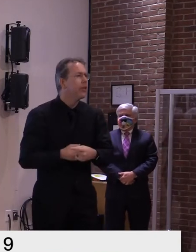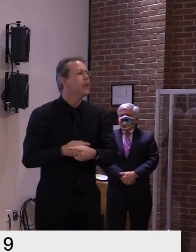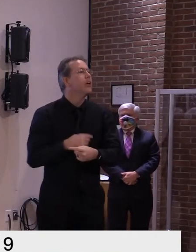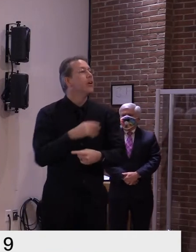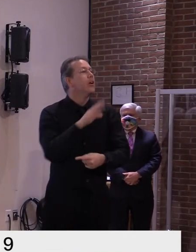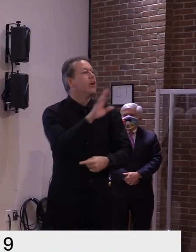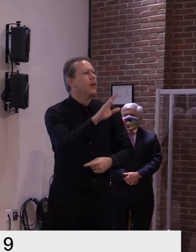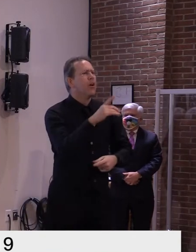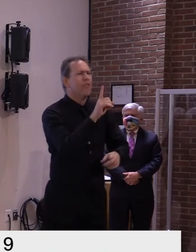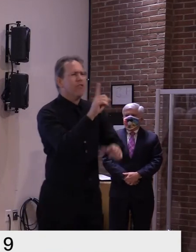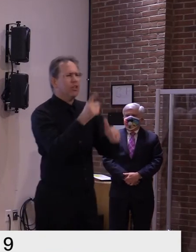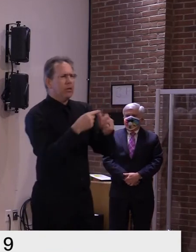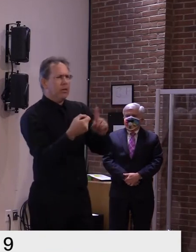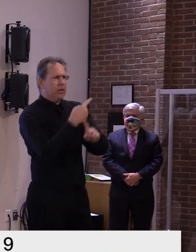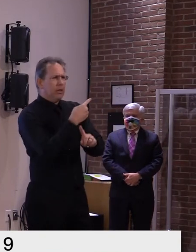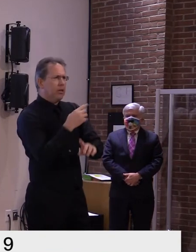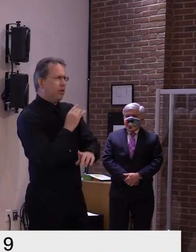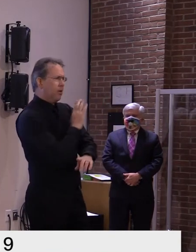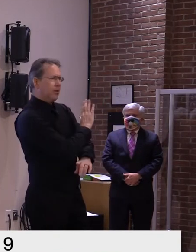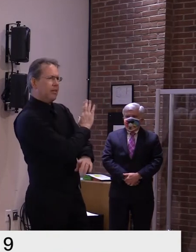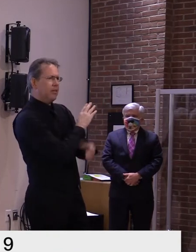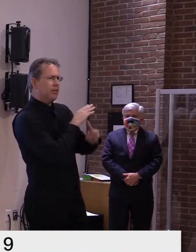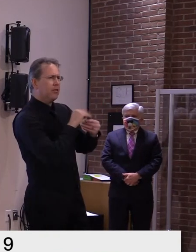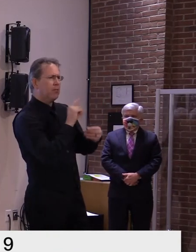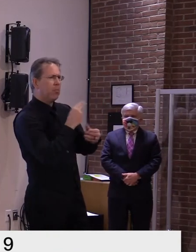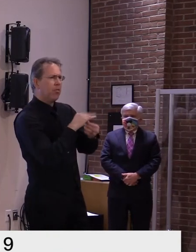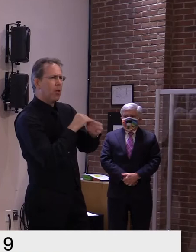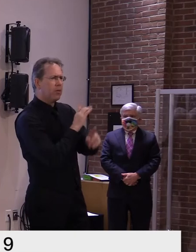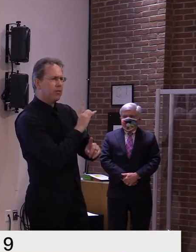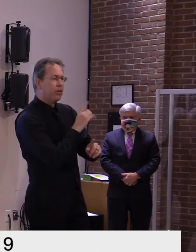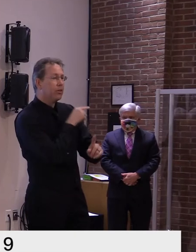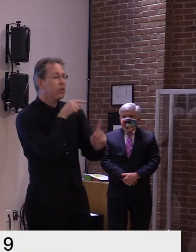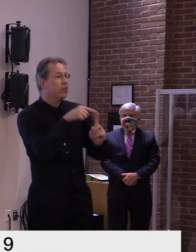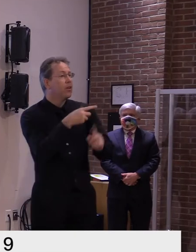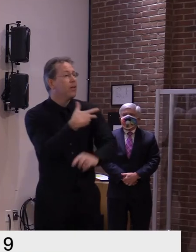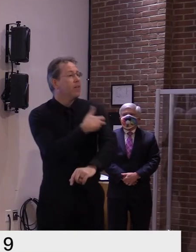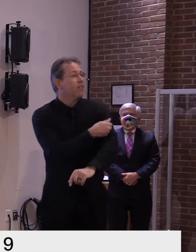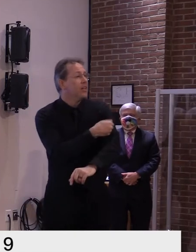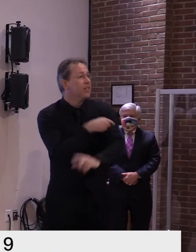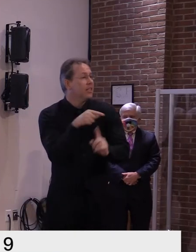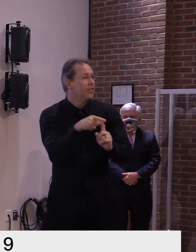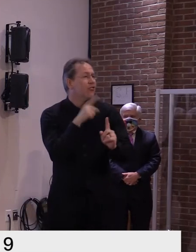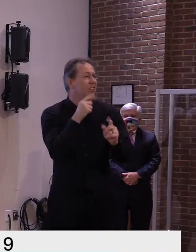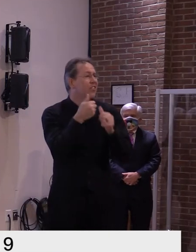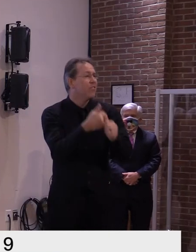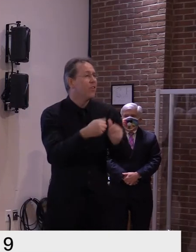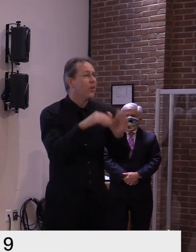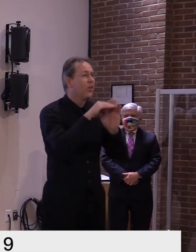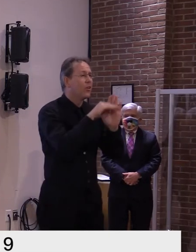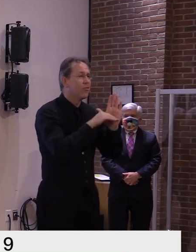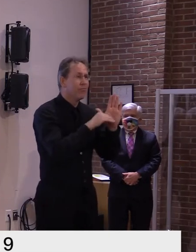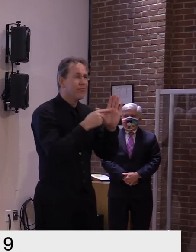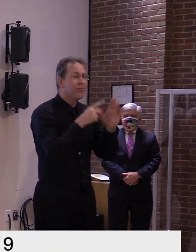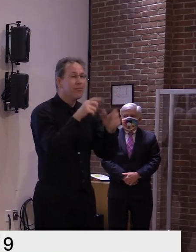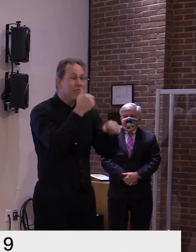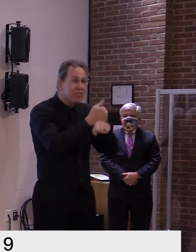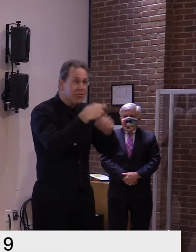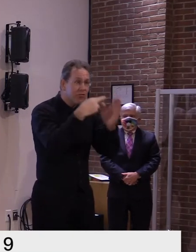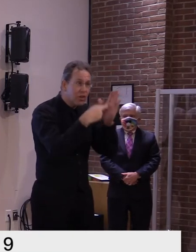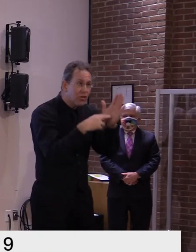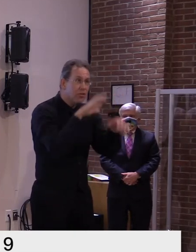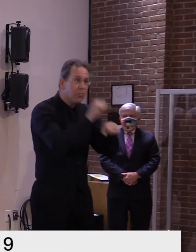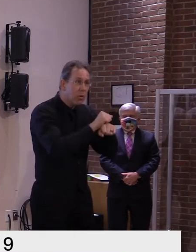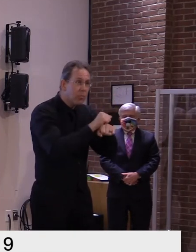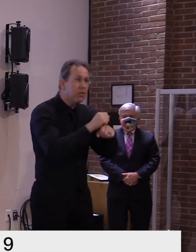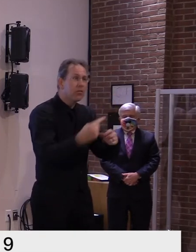program relies on registration, so appointments, and it will become evident